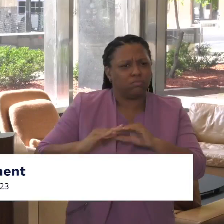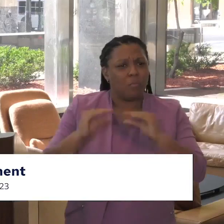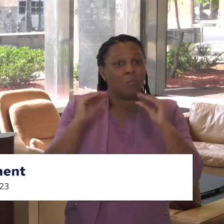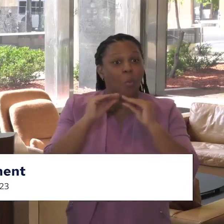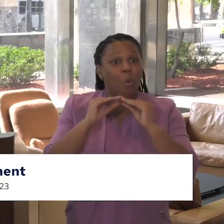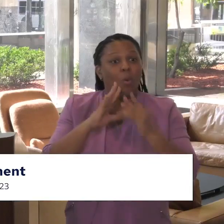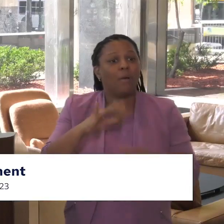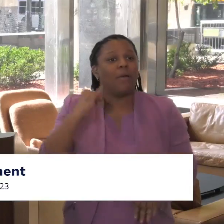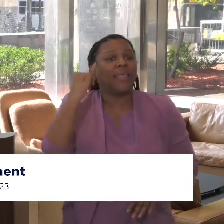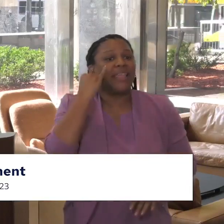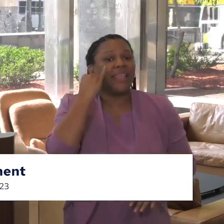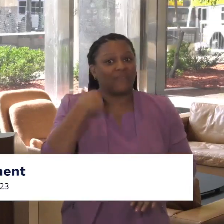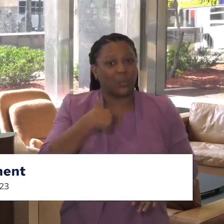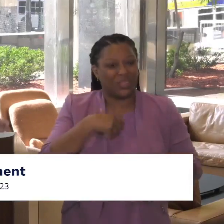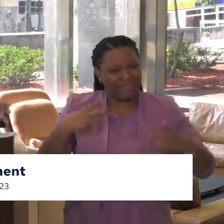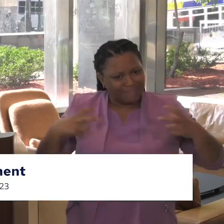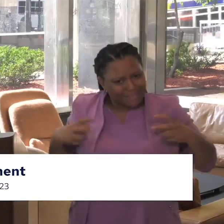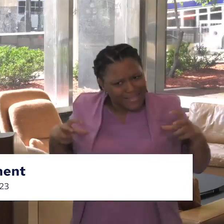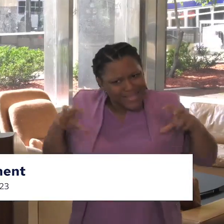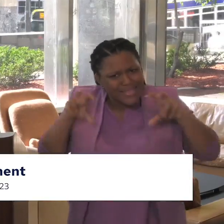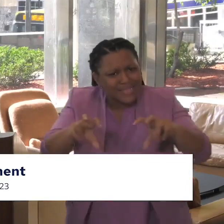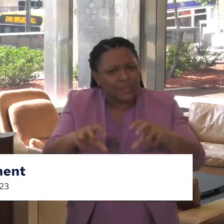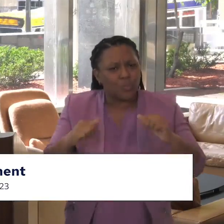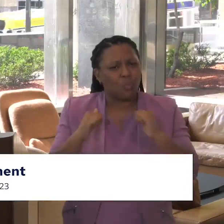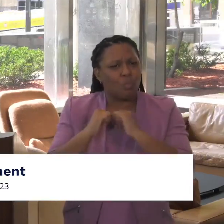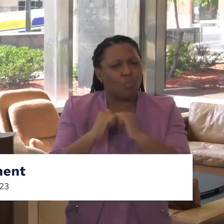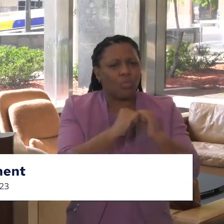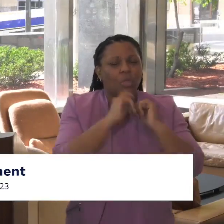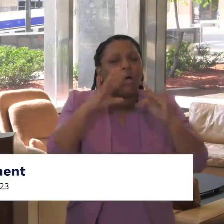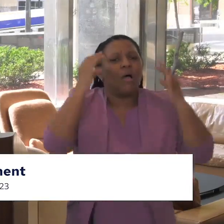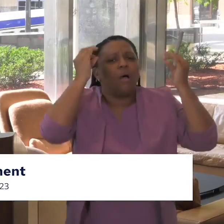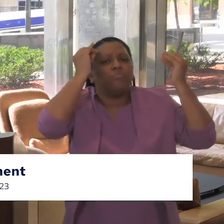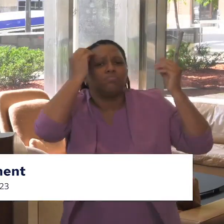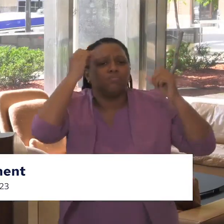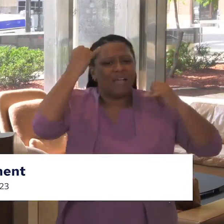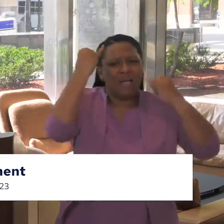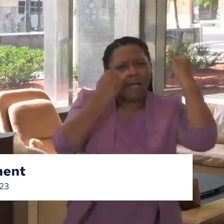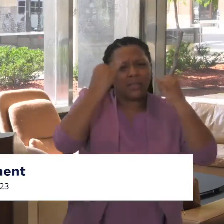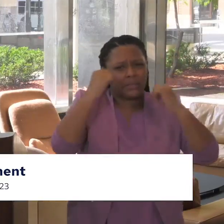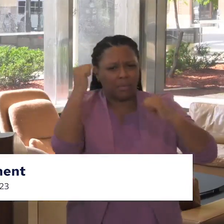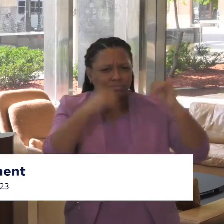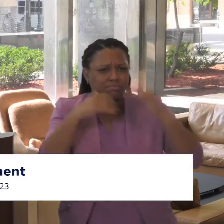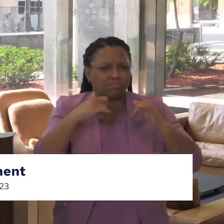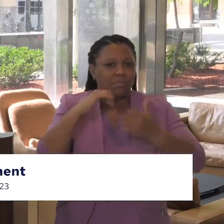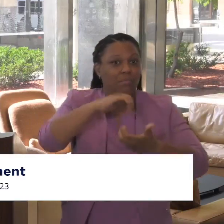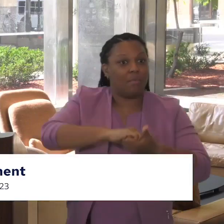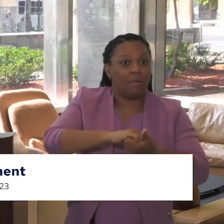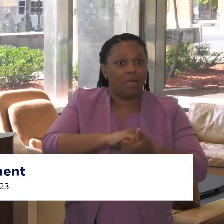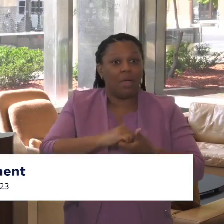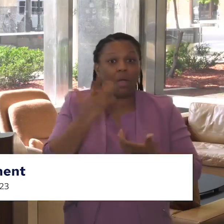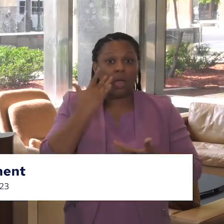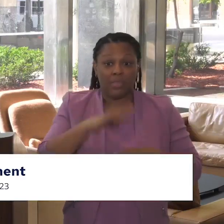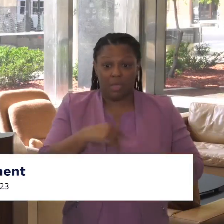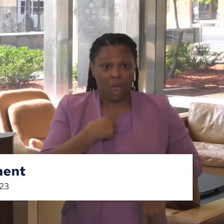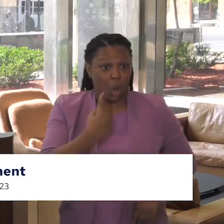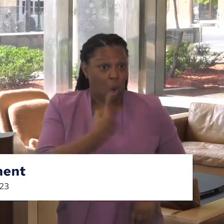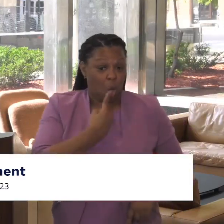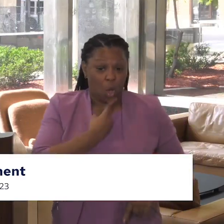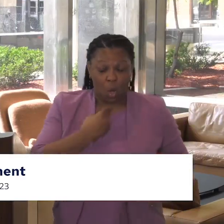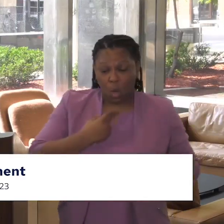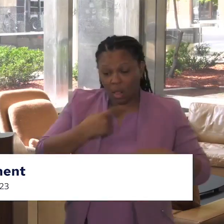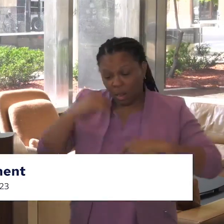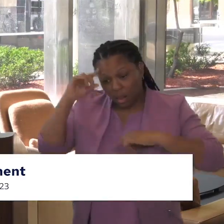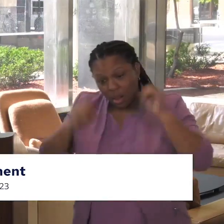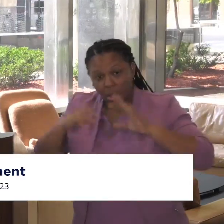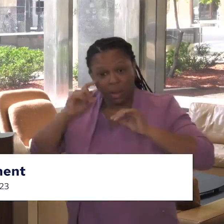together, by putting our thoughts together, by putting our efforts together than we can separately. And so we are here to